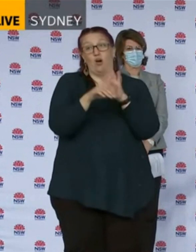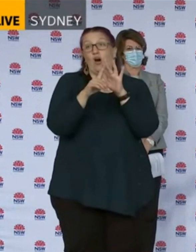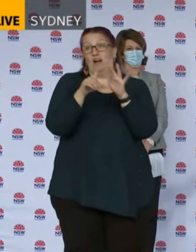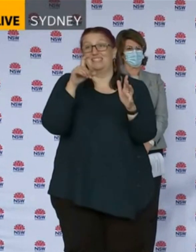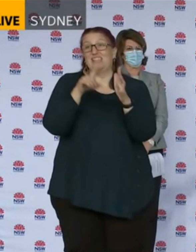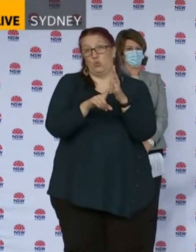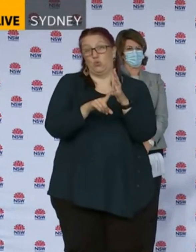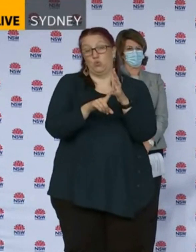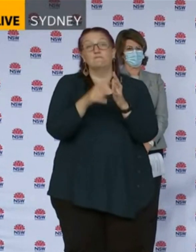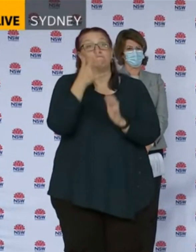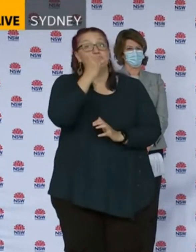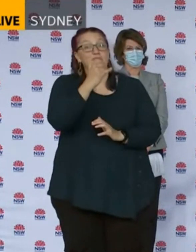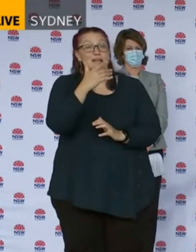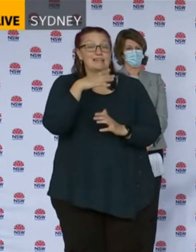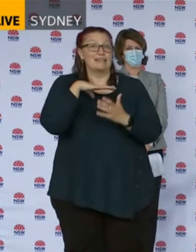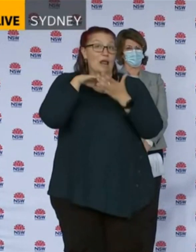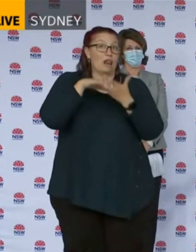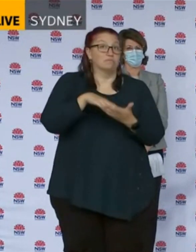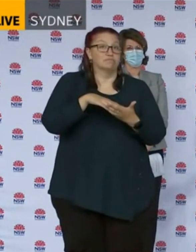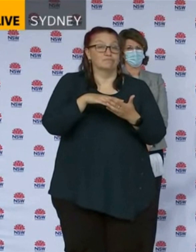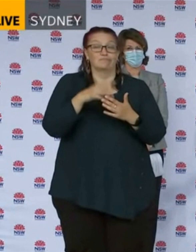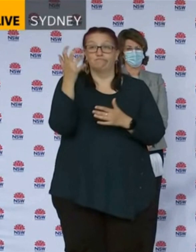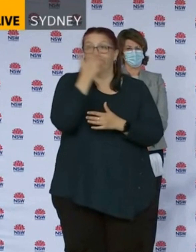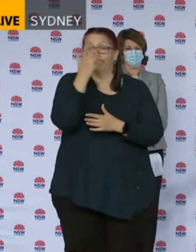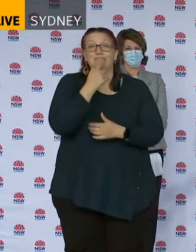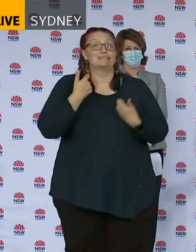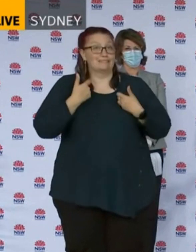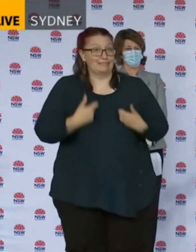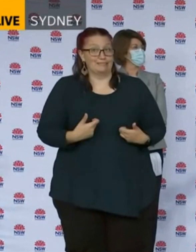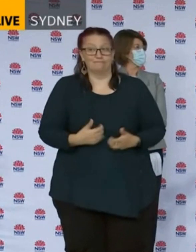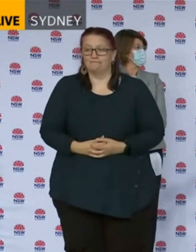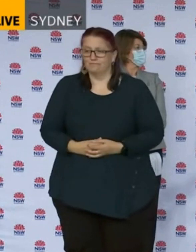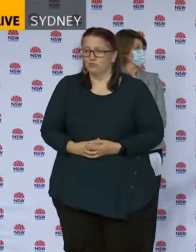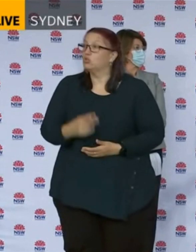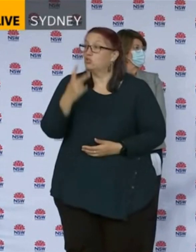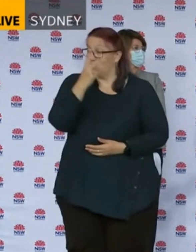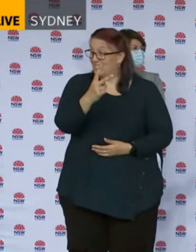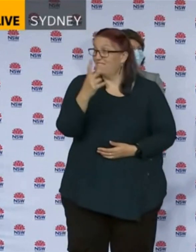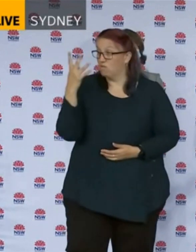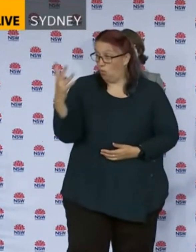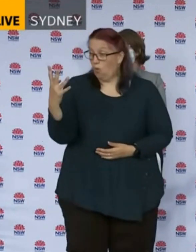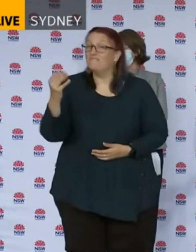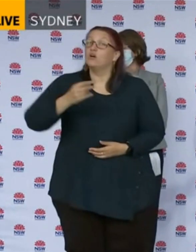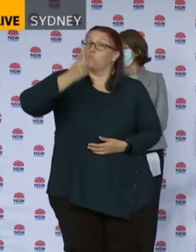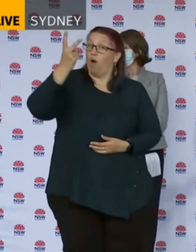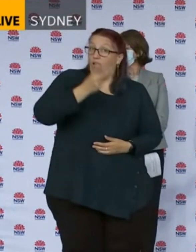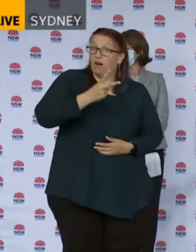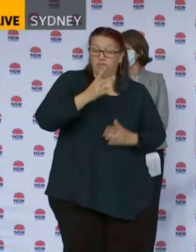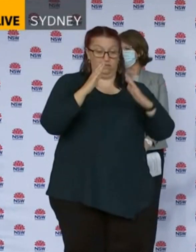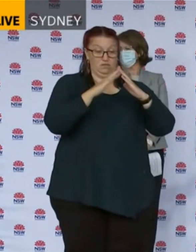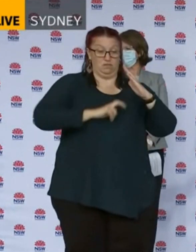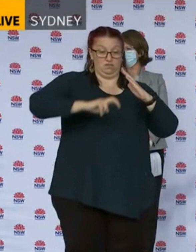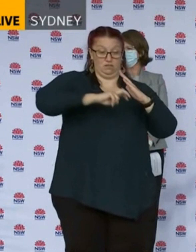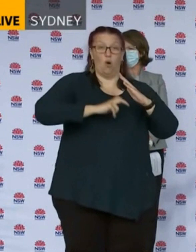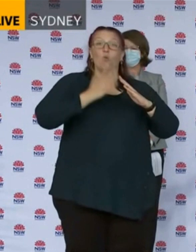their infectious period and a further 9 were in isolation for part of their infectious period. However, this still means that we